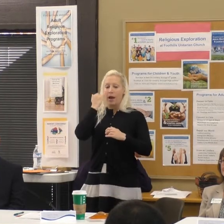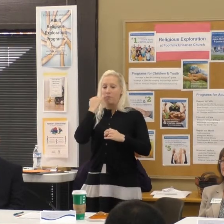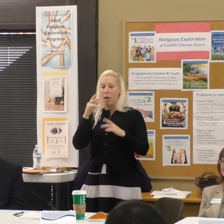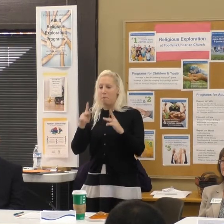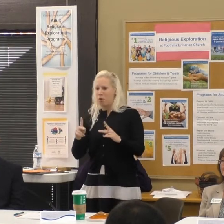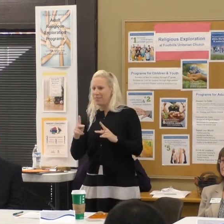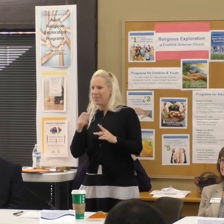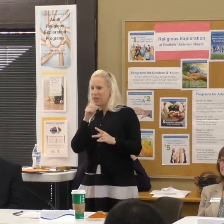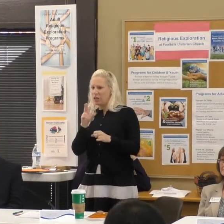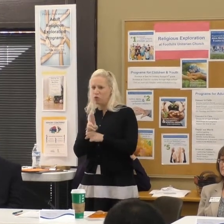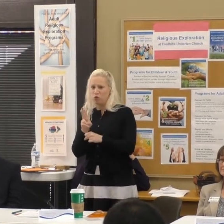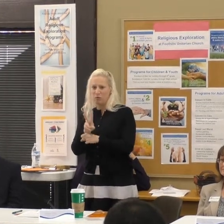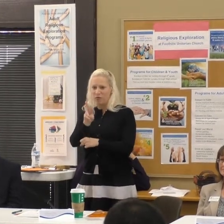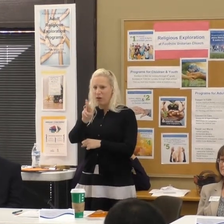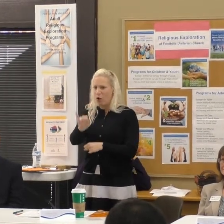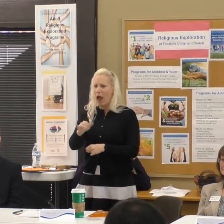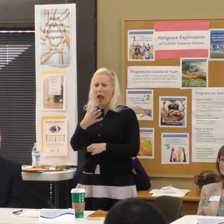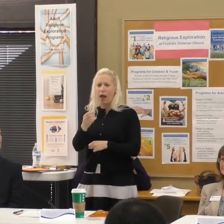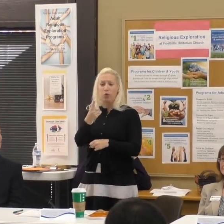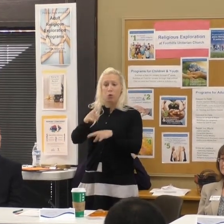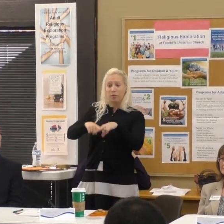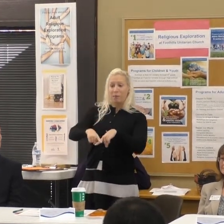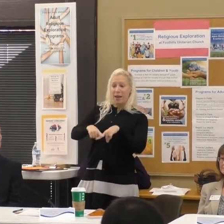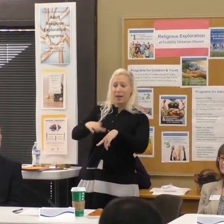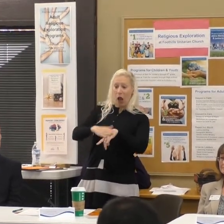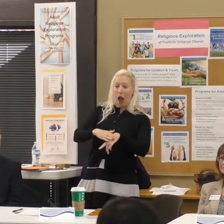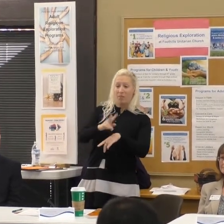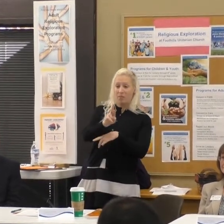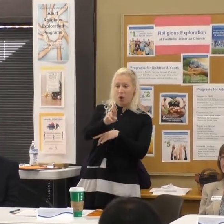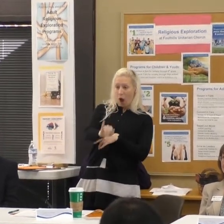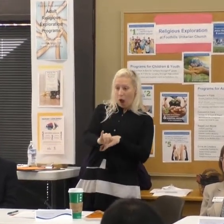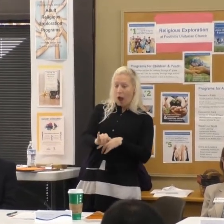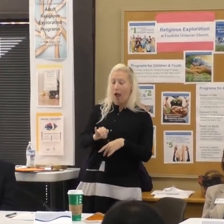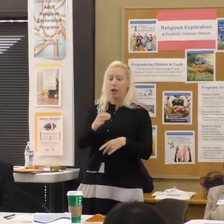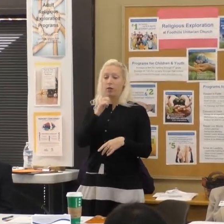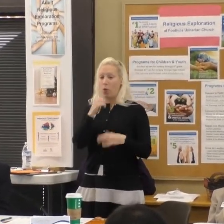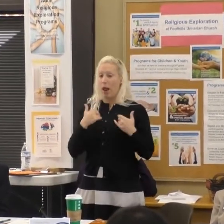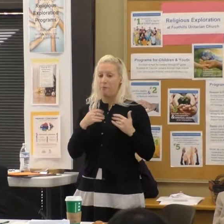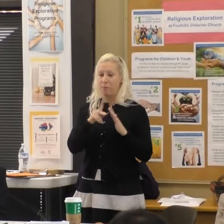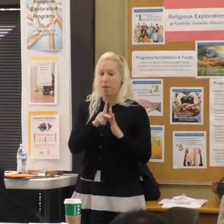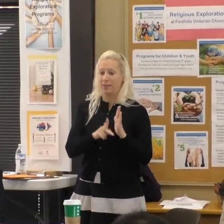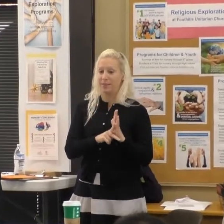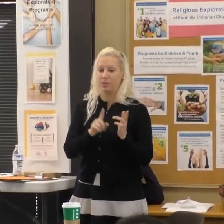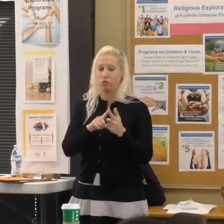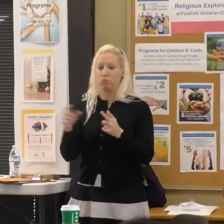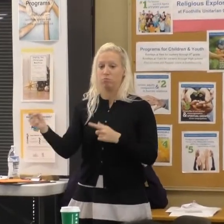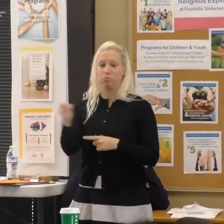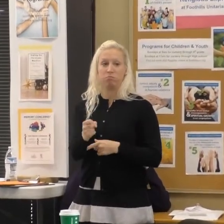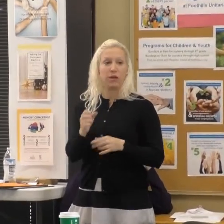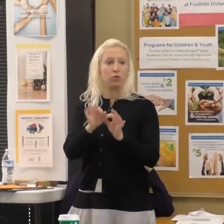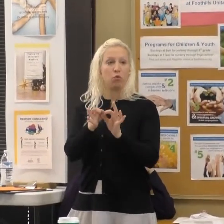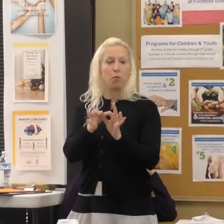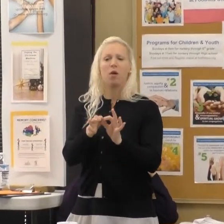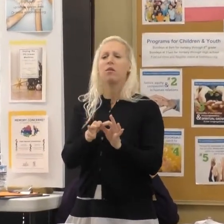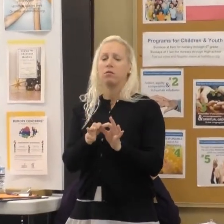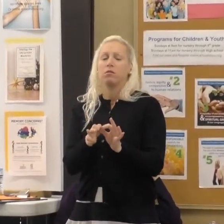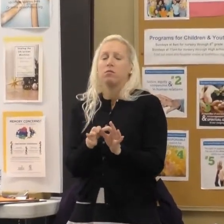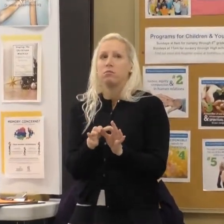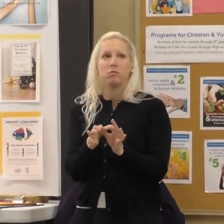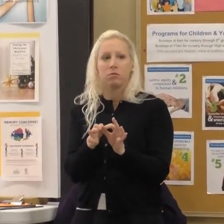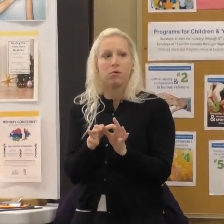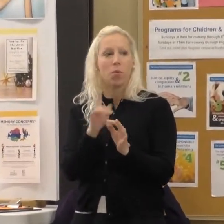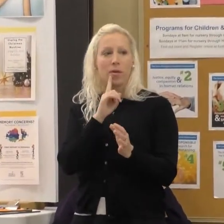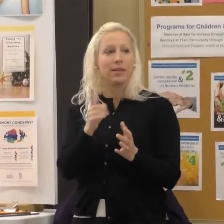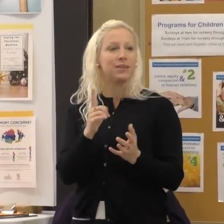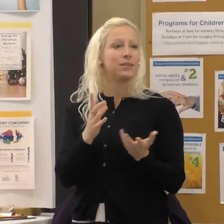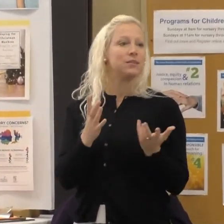If you're using VRI and the connection isn't a strong connection and you lose your connection during an assignment, that can really mess